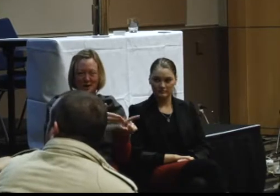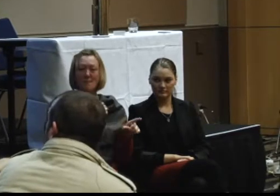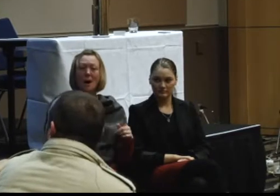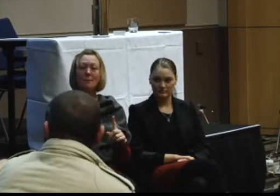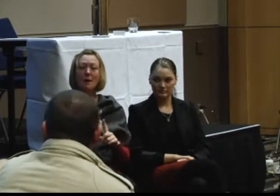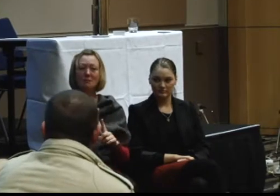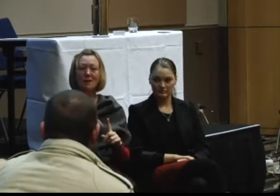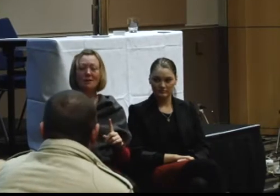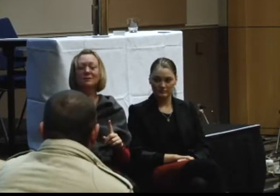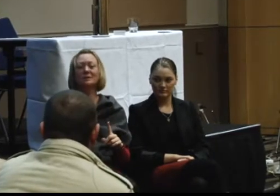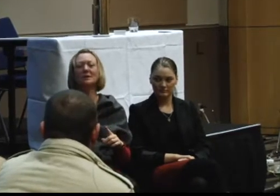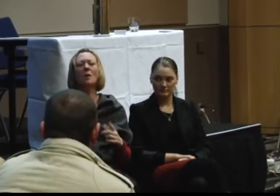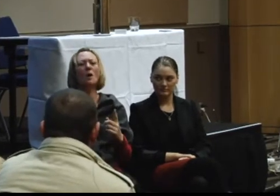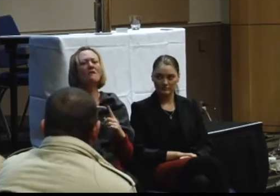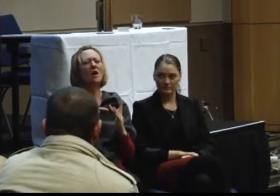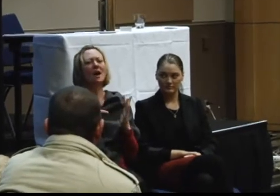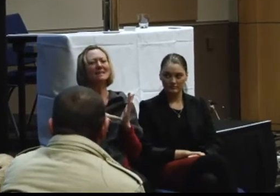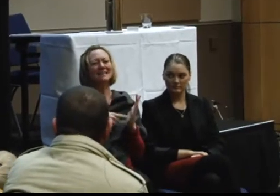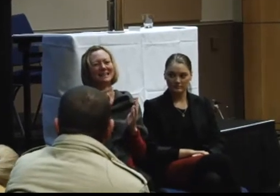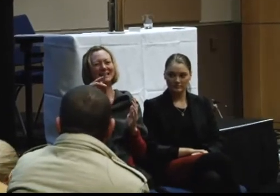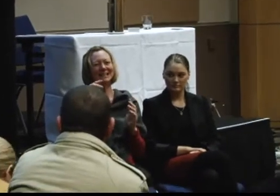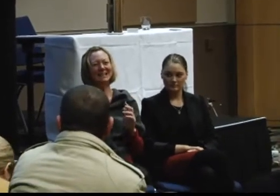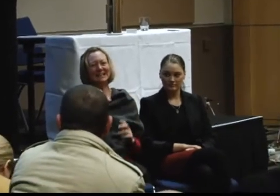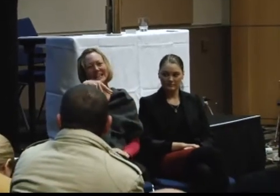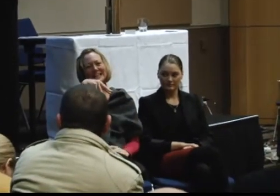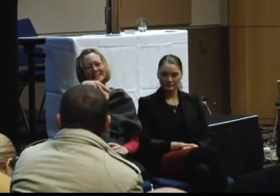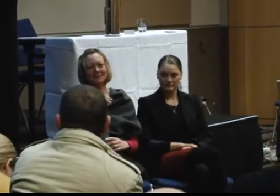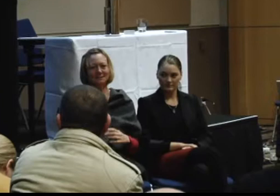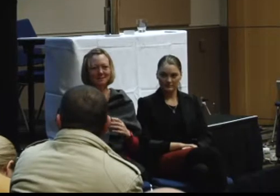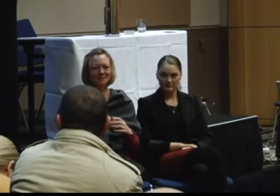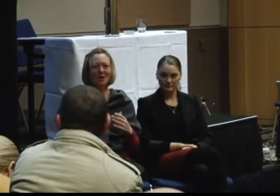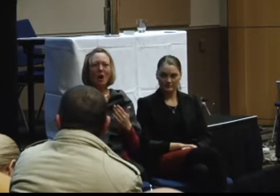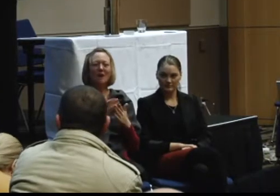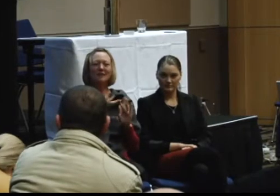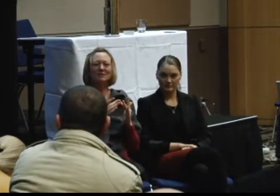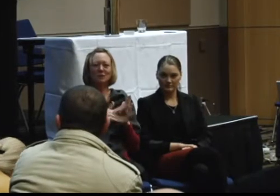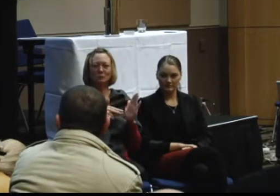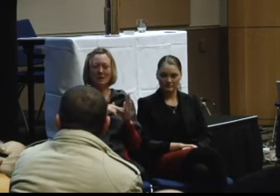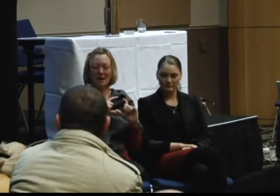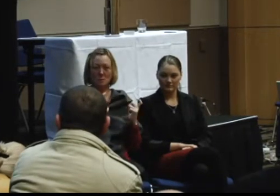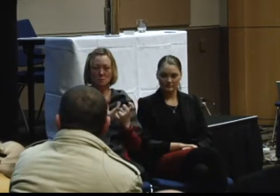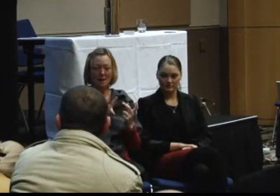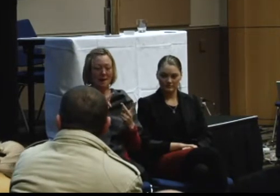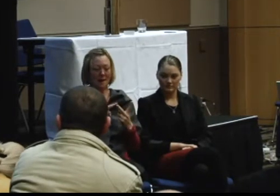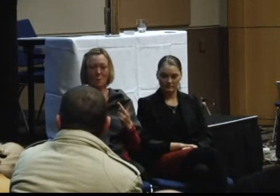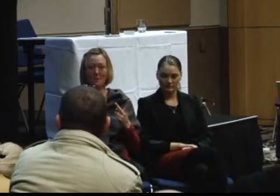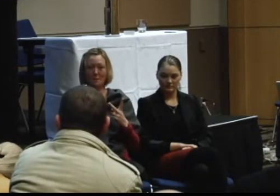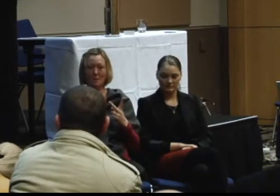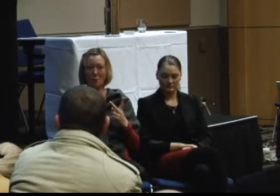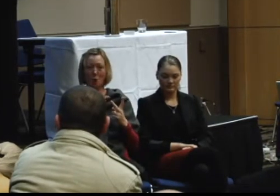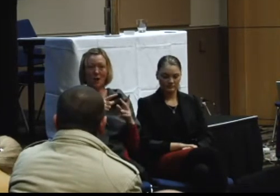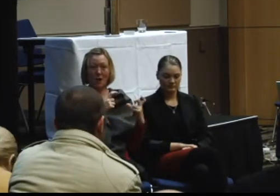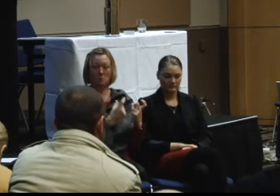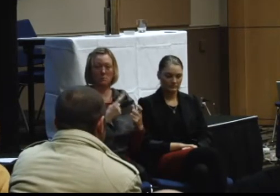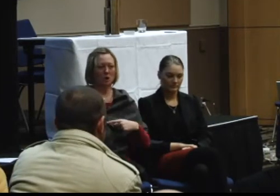background, I'm one of the IT geeks who is on the Internet New Zealand Council, and I'm also one of the people on Council who